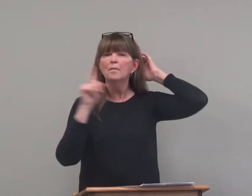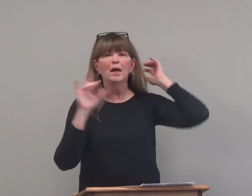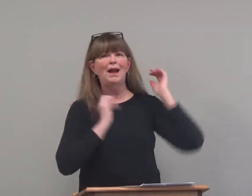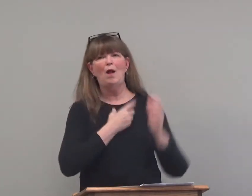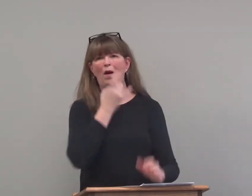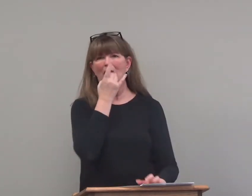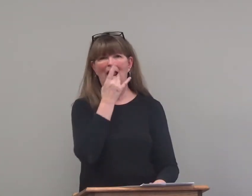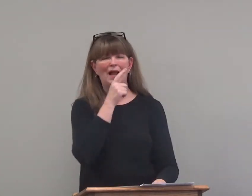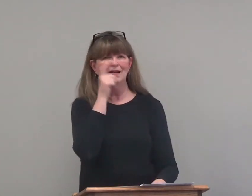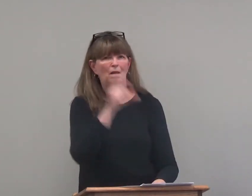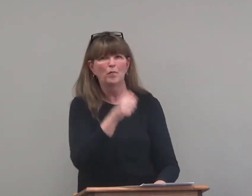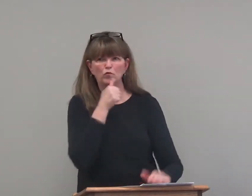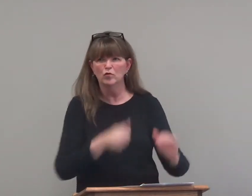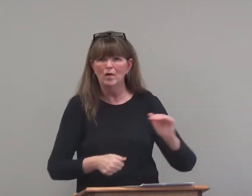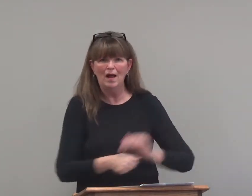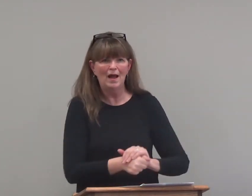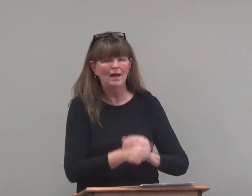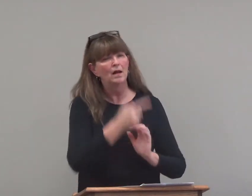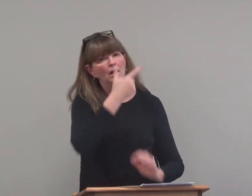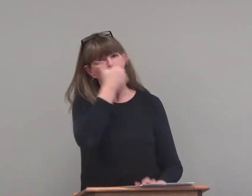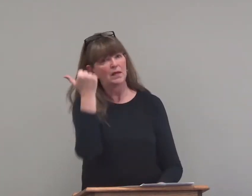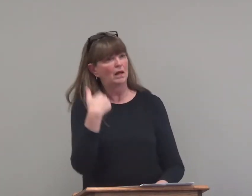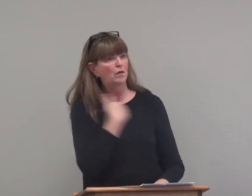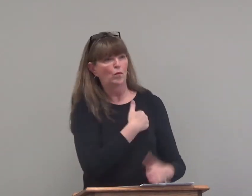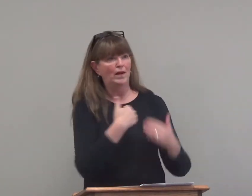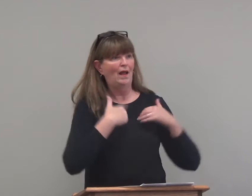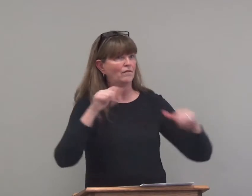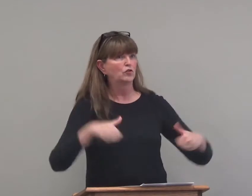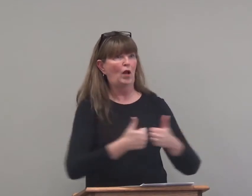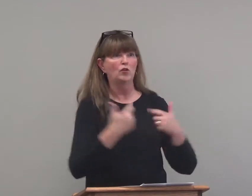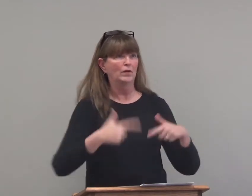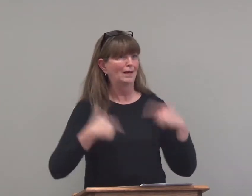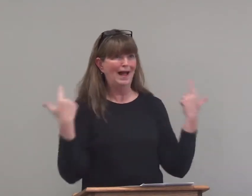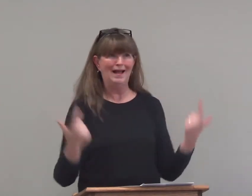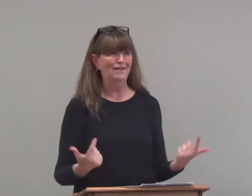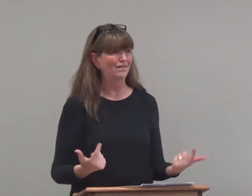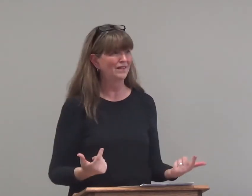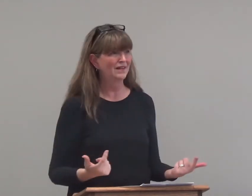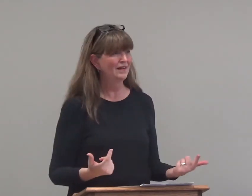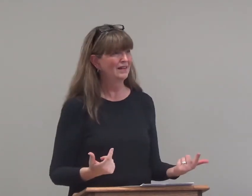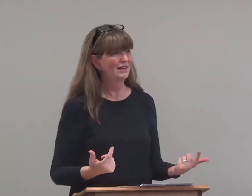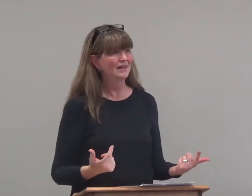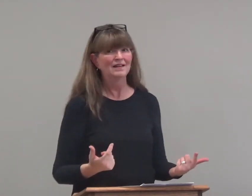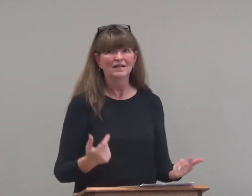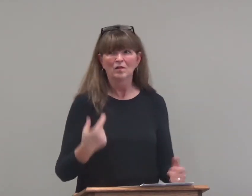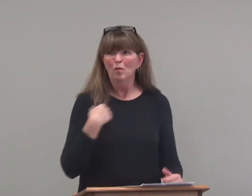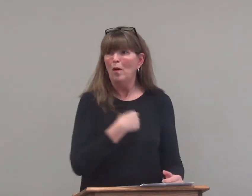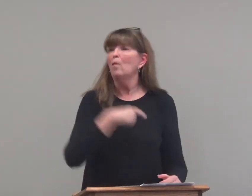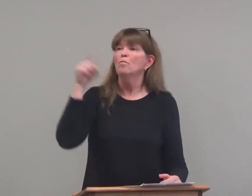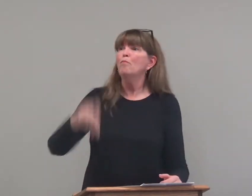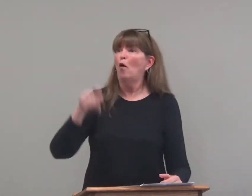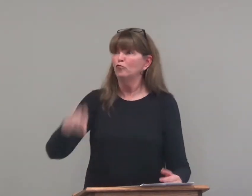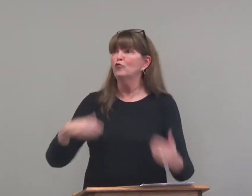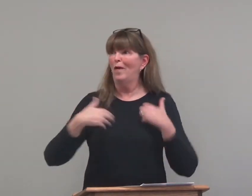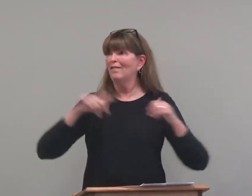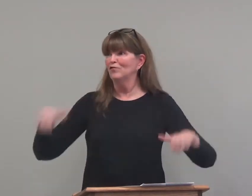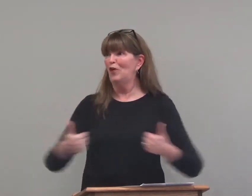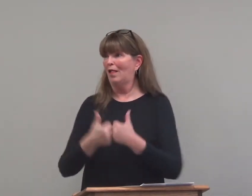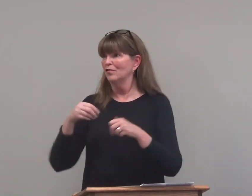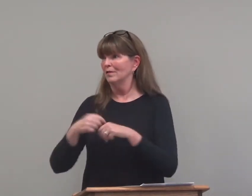if challenges come up, that's okay. Our light does not need to be hidden. We will have challenges in life. We're supposed to